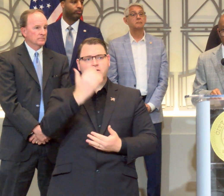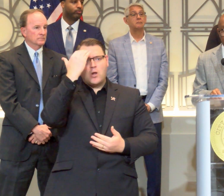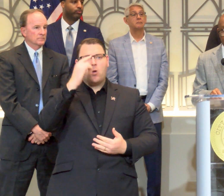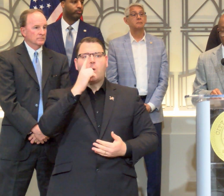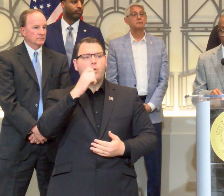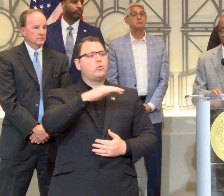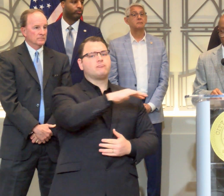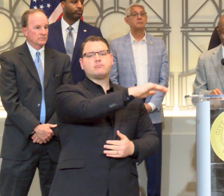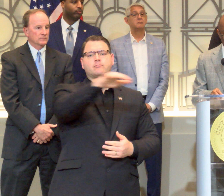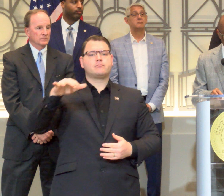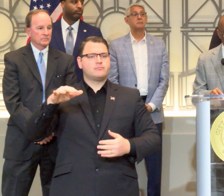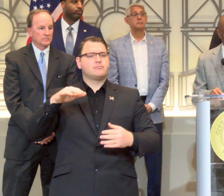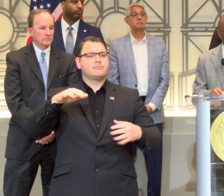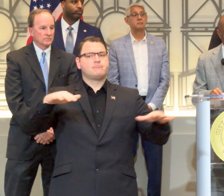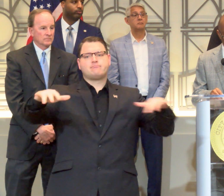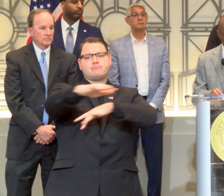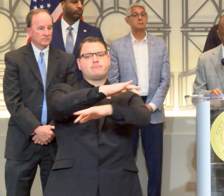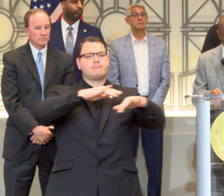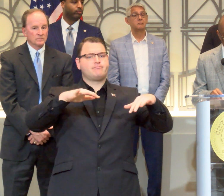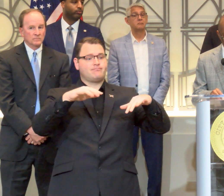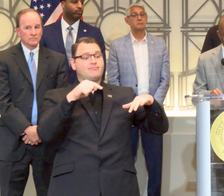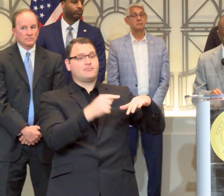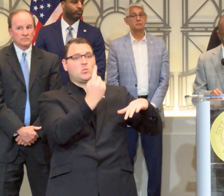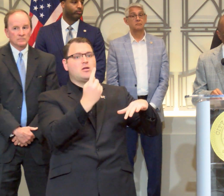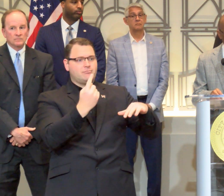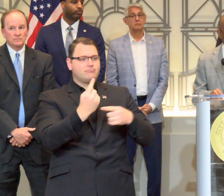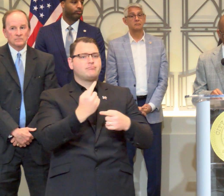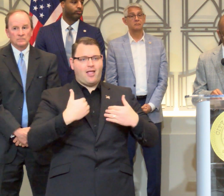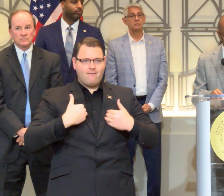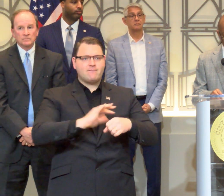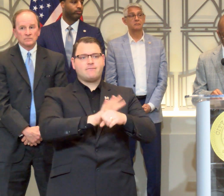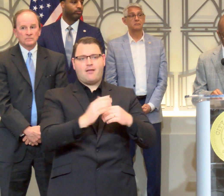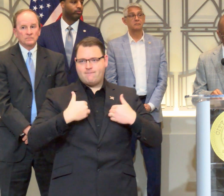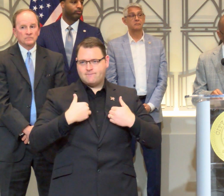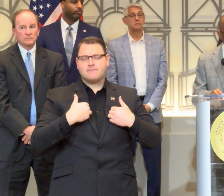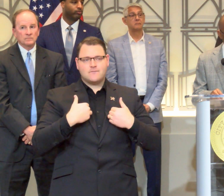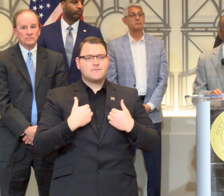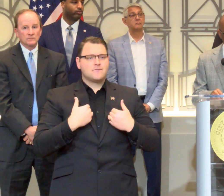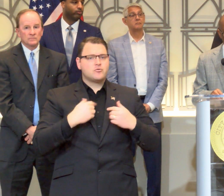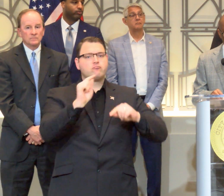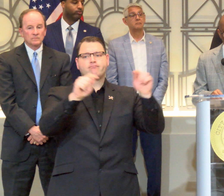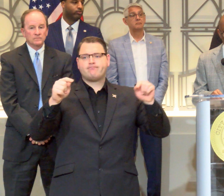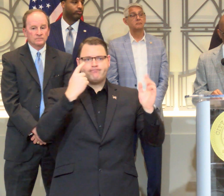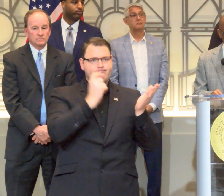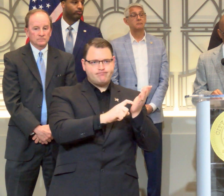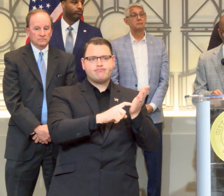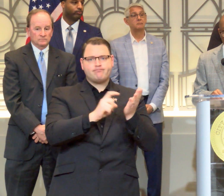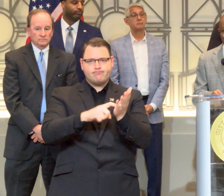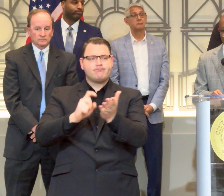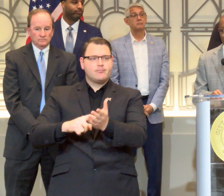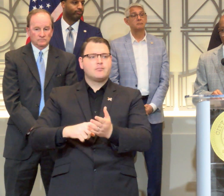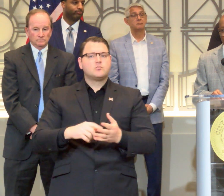community that's walking around possibly with COVID-19. So I do want to encourage people